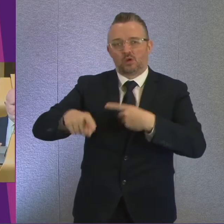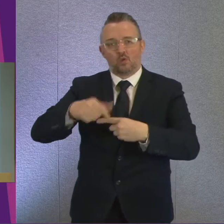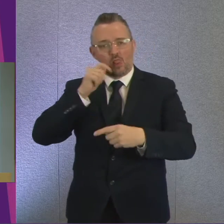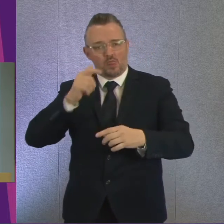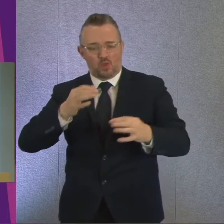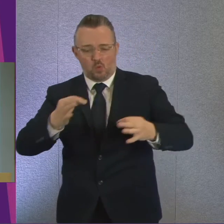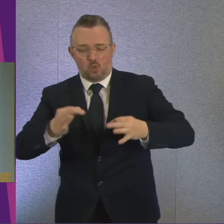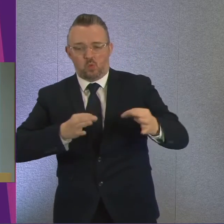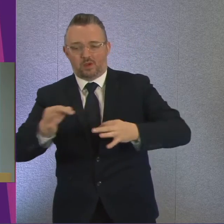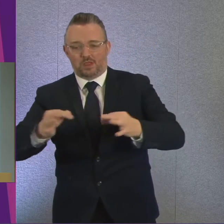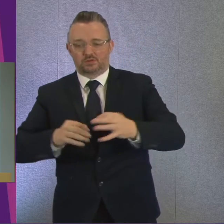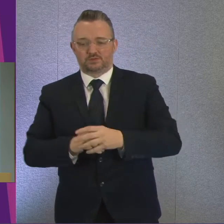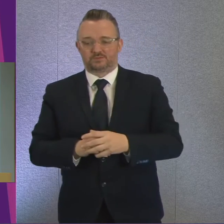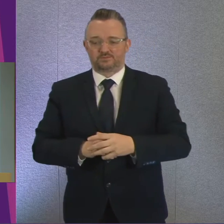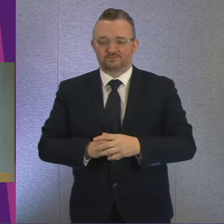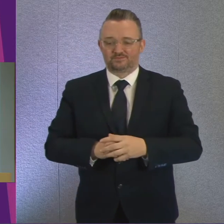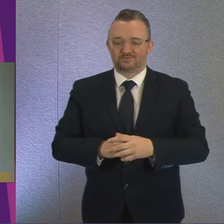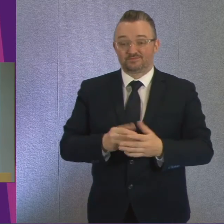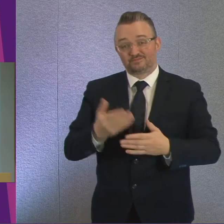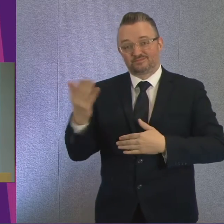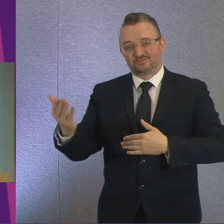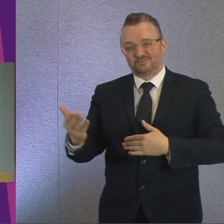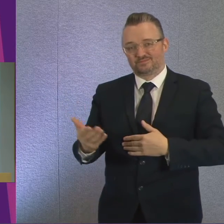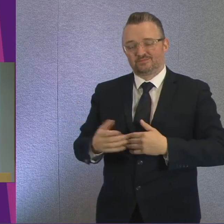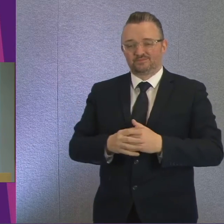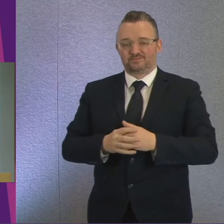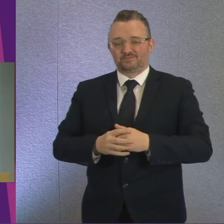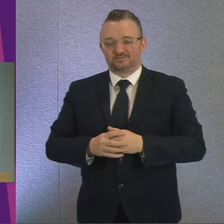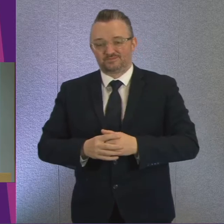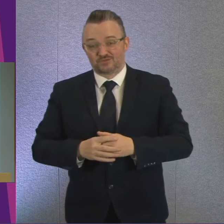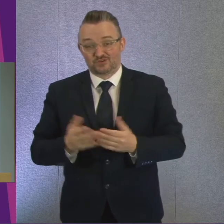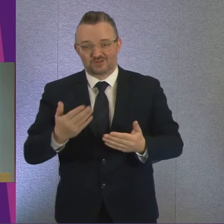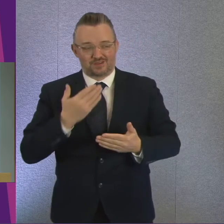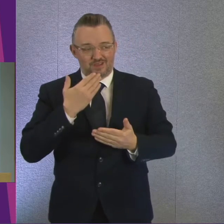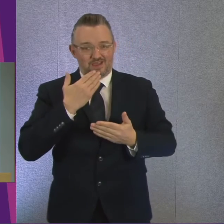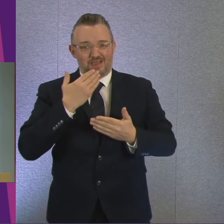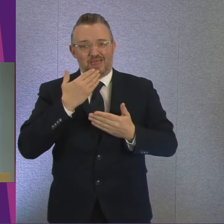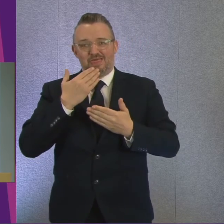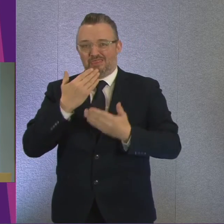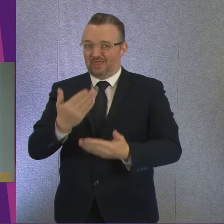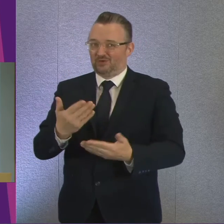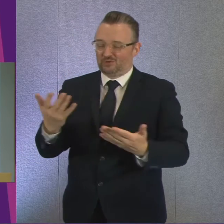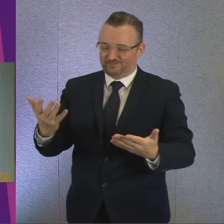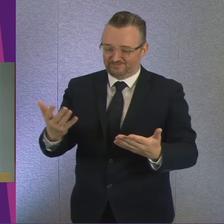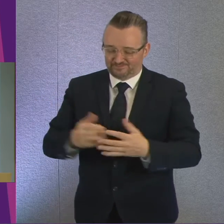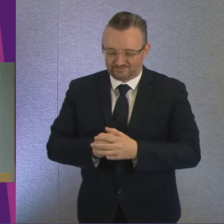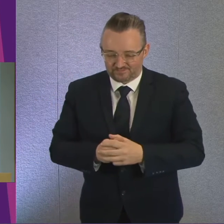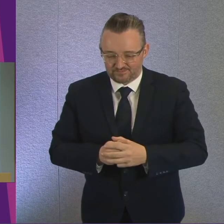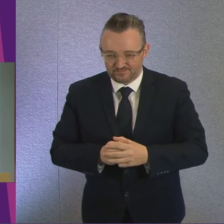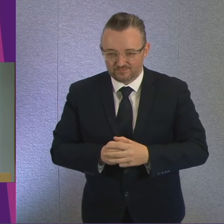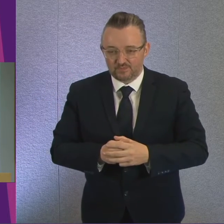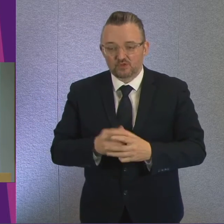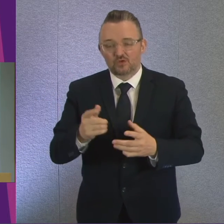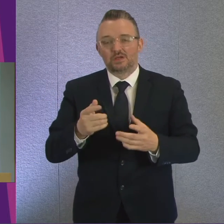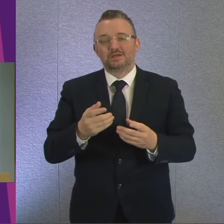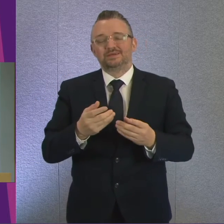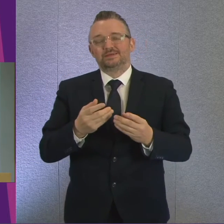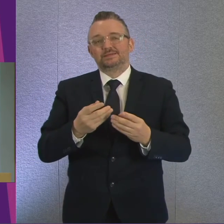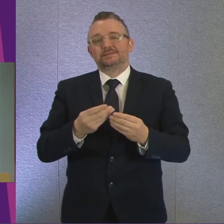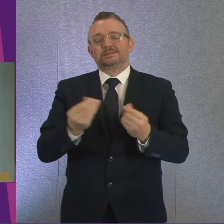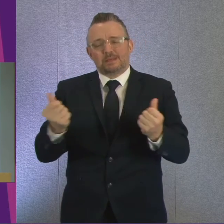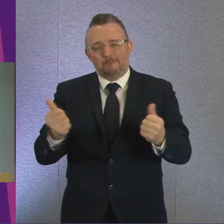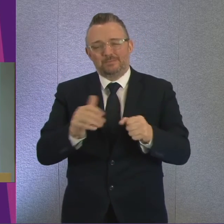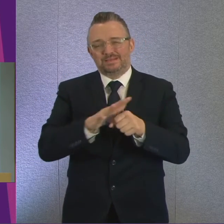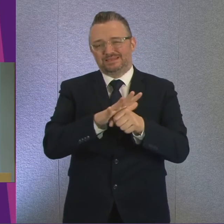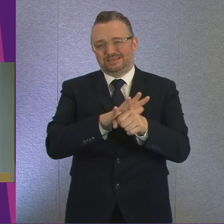It's a little broad of the question, but Marie Todd, Minister. Thank you, Presiding Officer. Exceptional circumstances